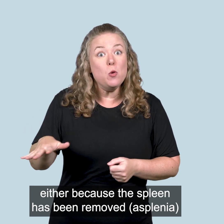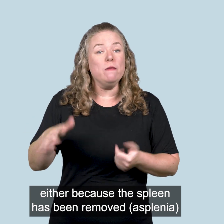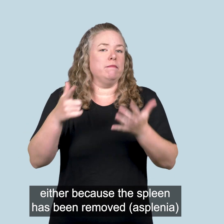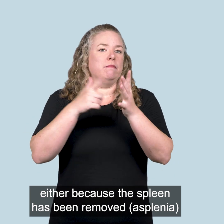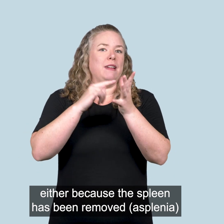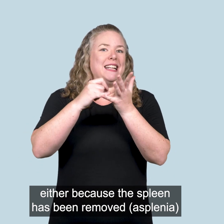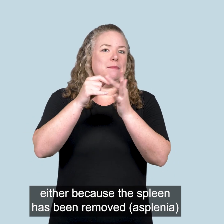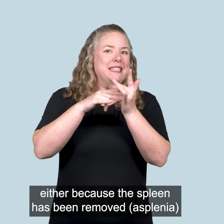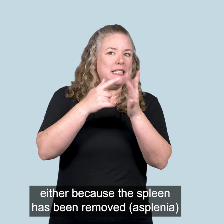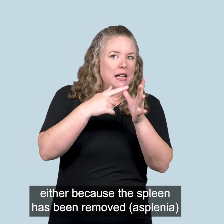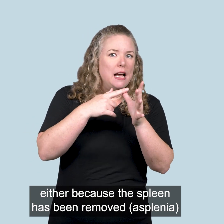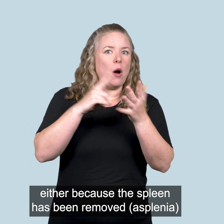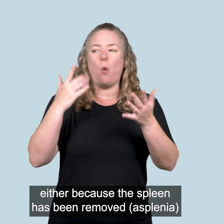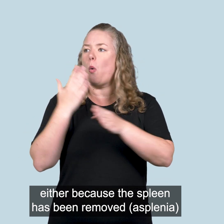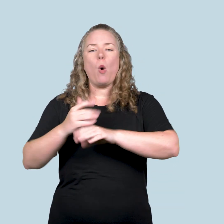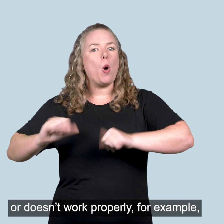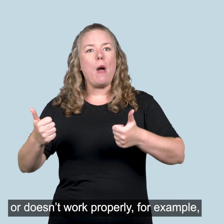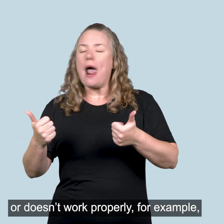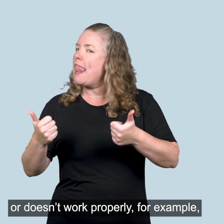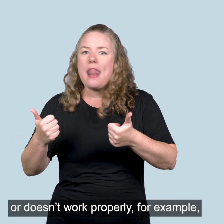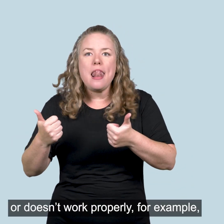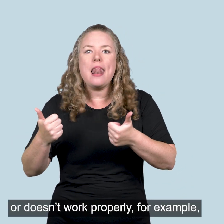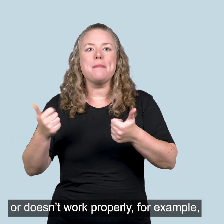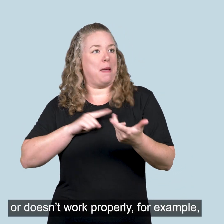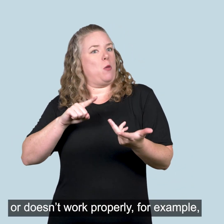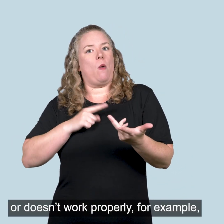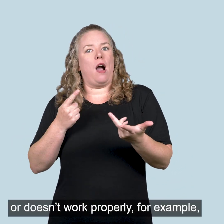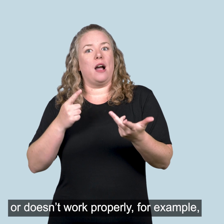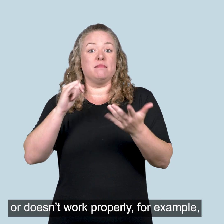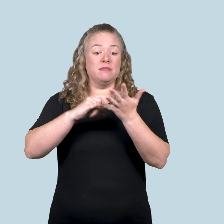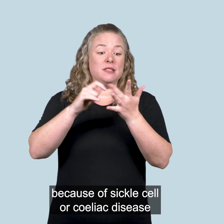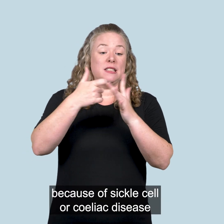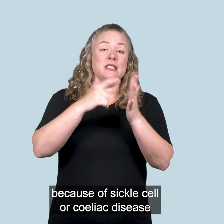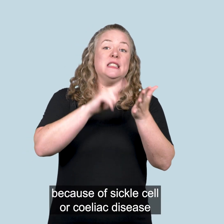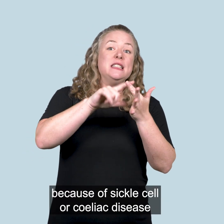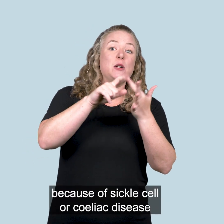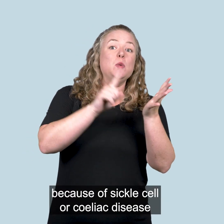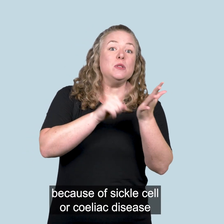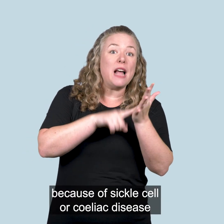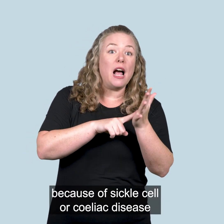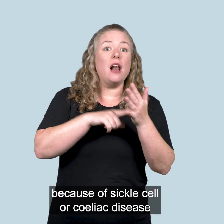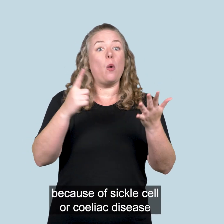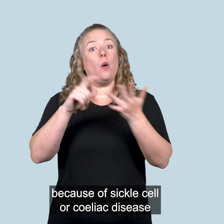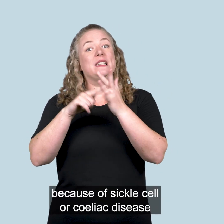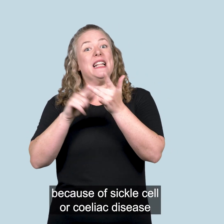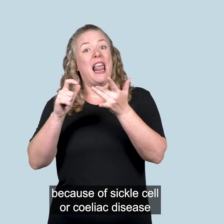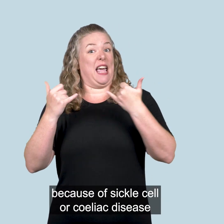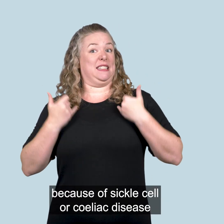either because the spleen has been removed, asplenia, or doesn't work properly, for example because of sickle cell